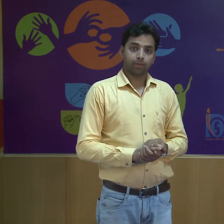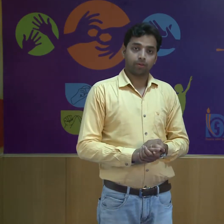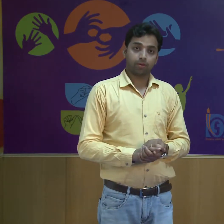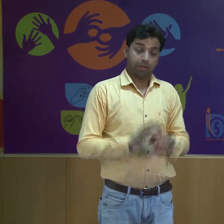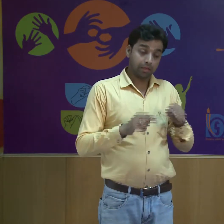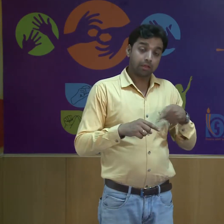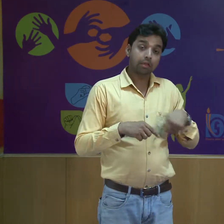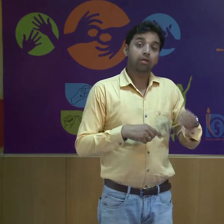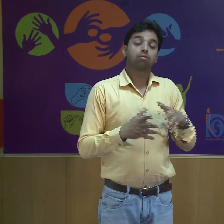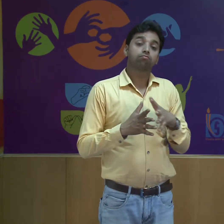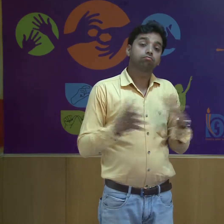are many religions,